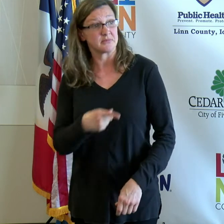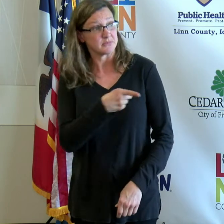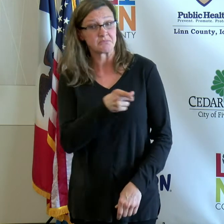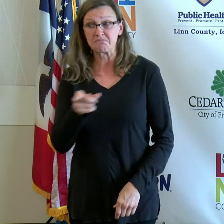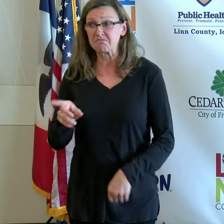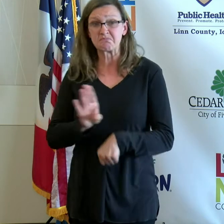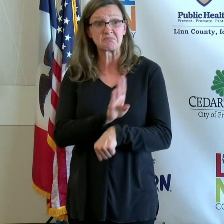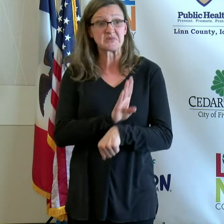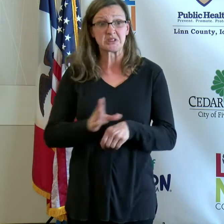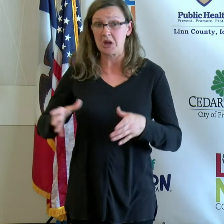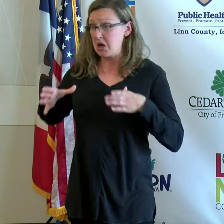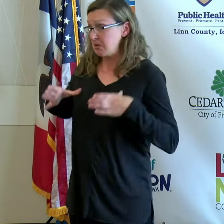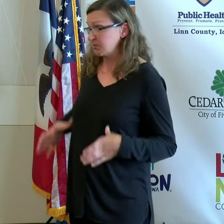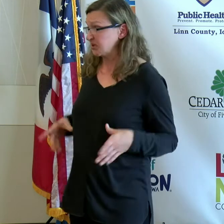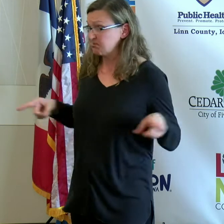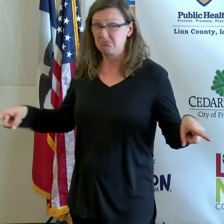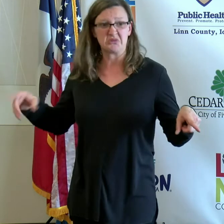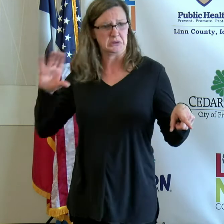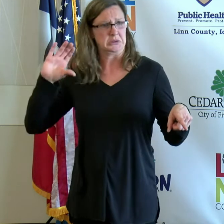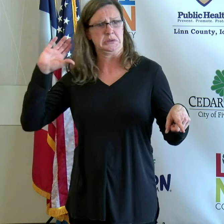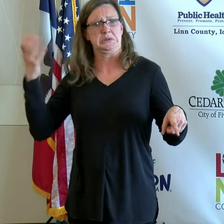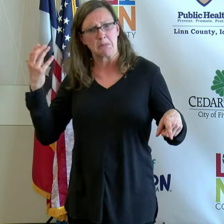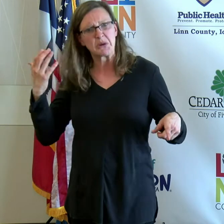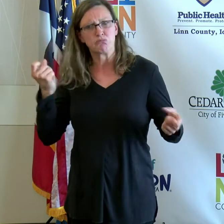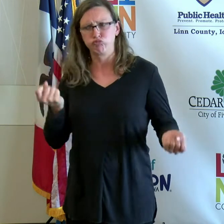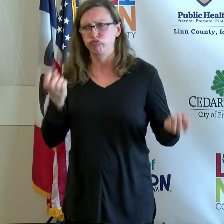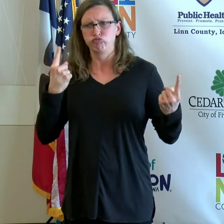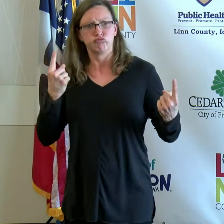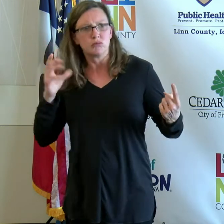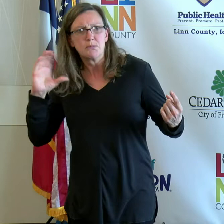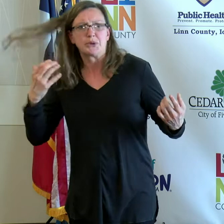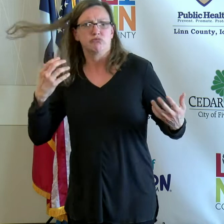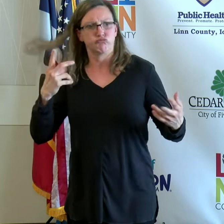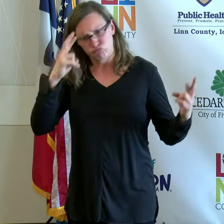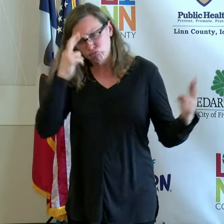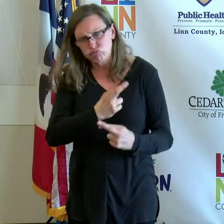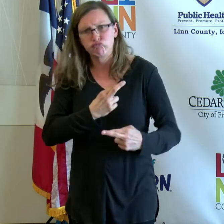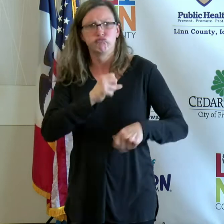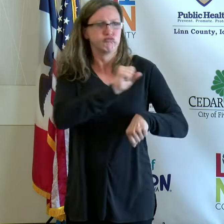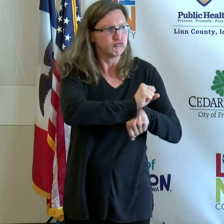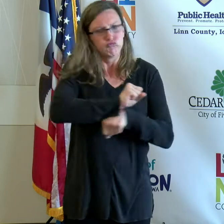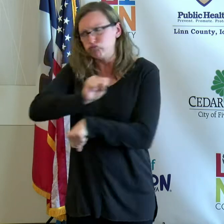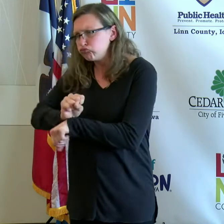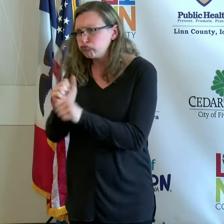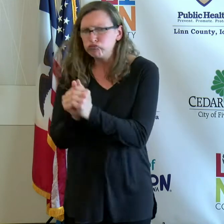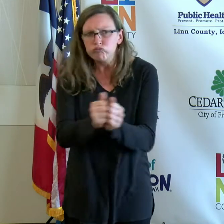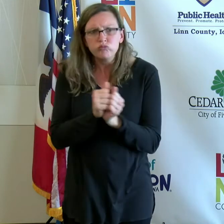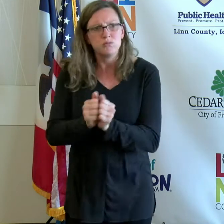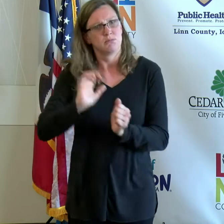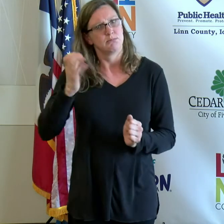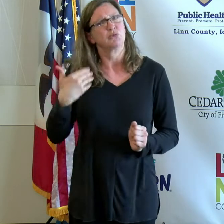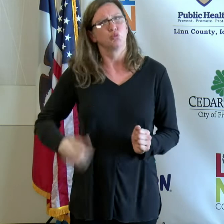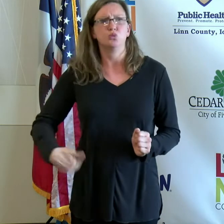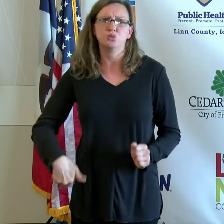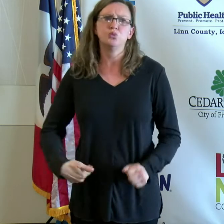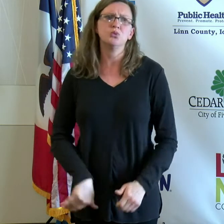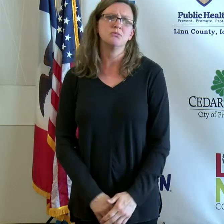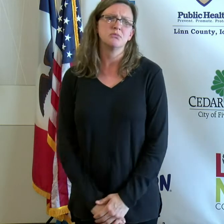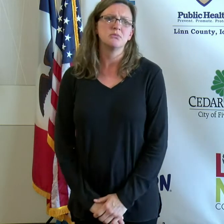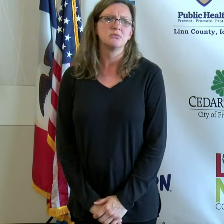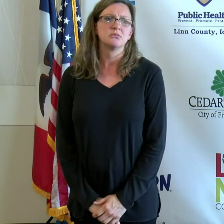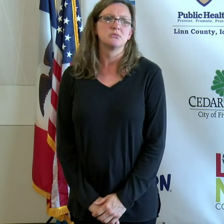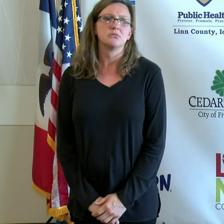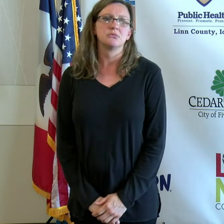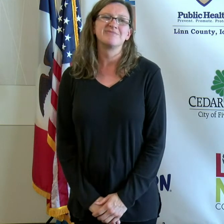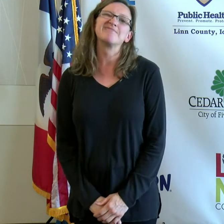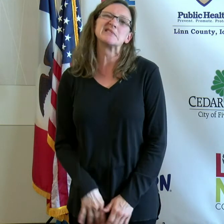emergency proclamation requirements. In a few instances where a violation has been observed, officers have